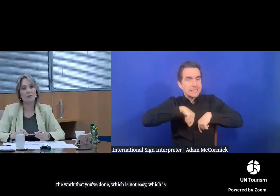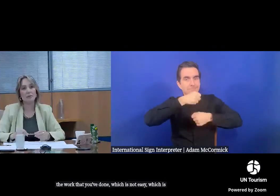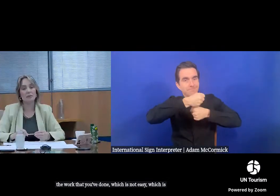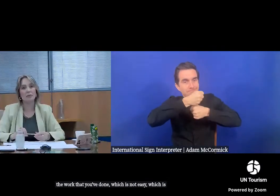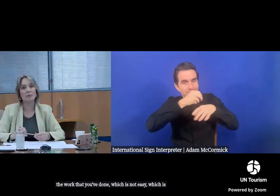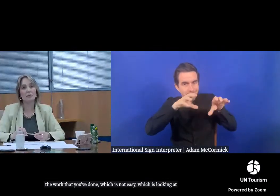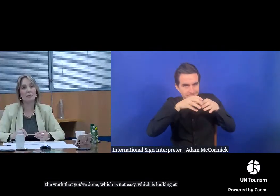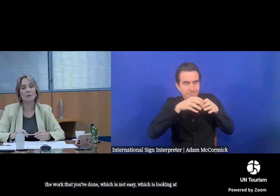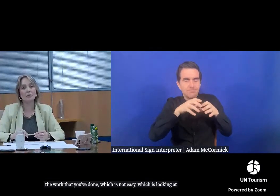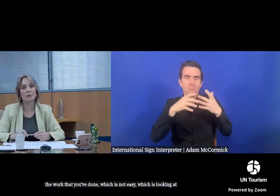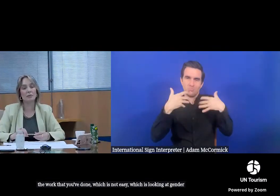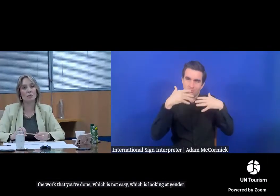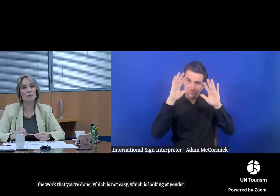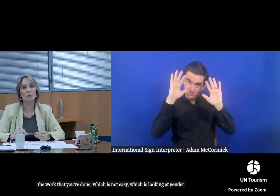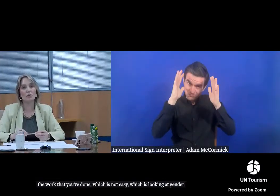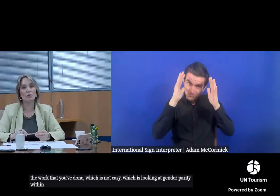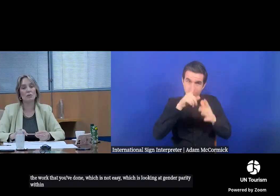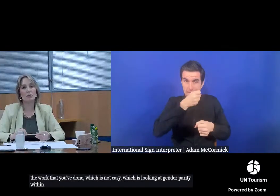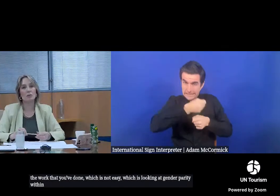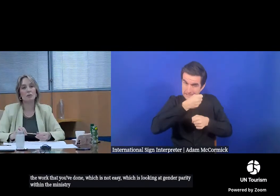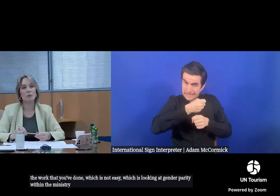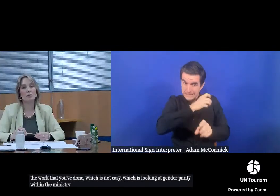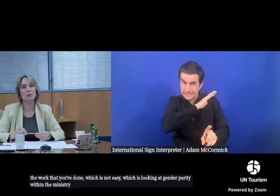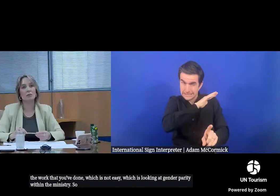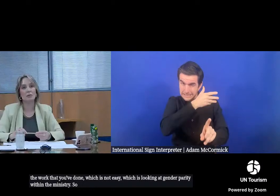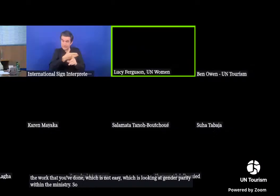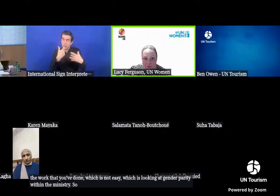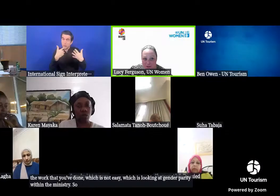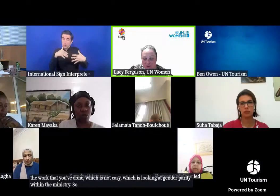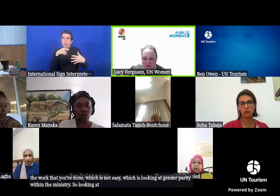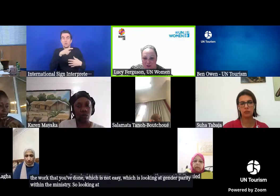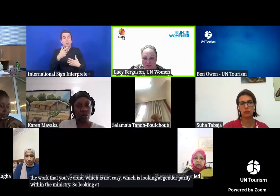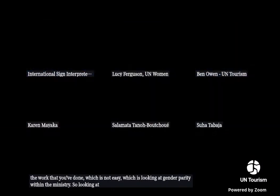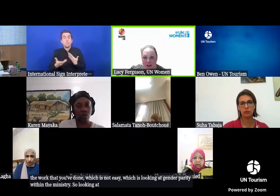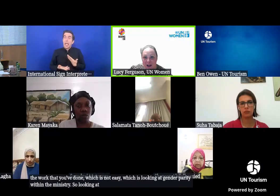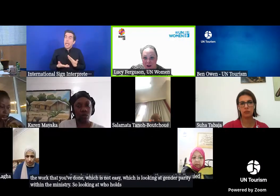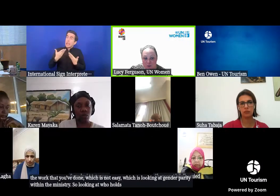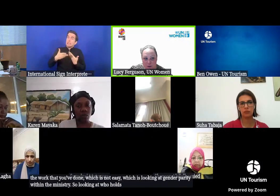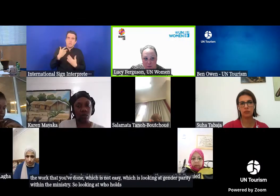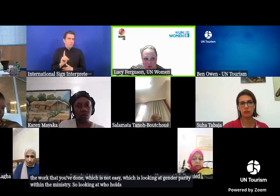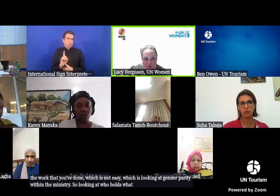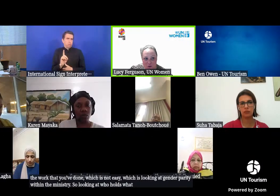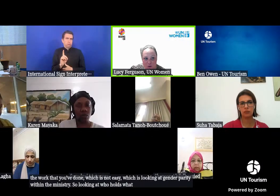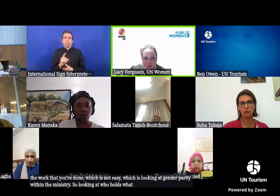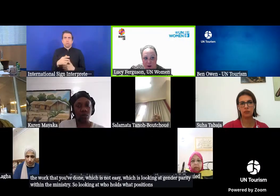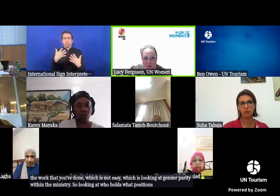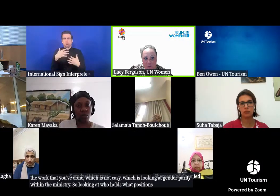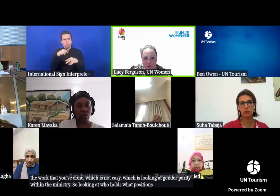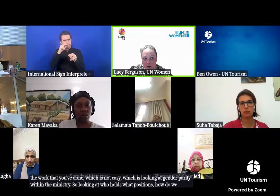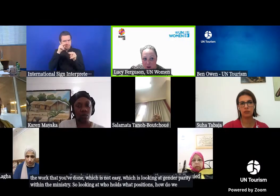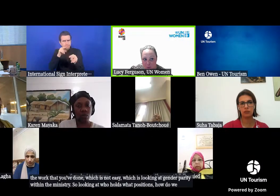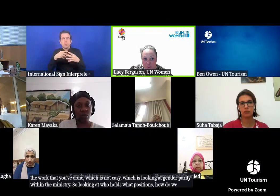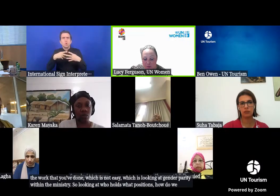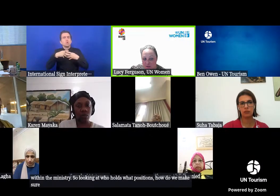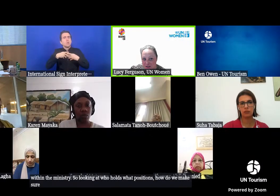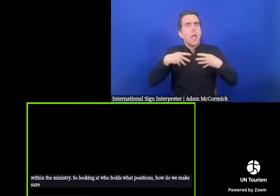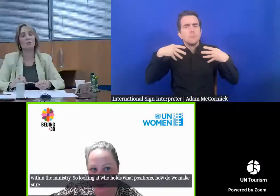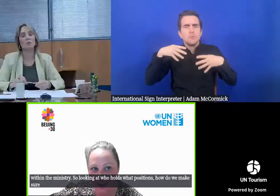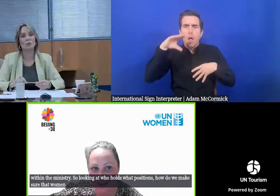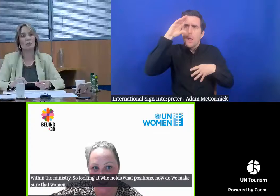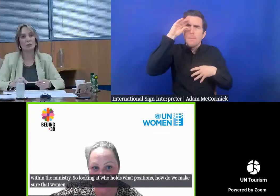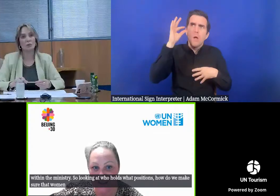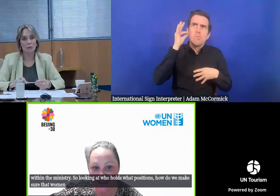gender parity within the ministry. So looking at who holds what positions, how do we make sure that women are